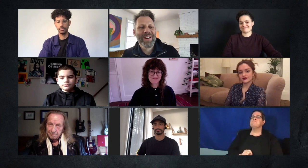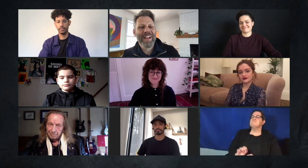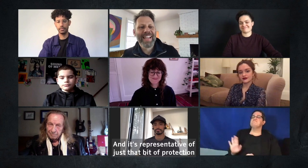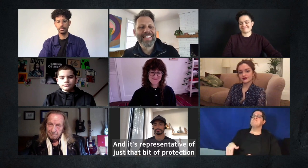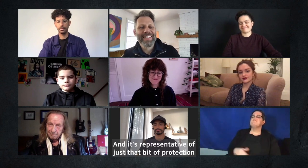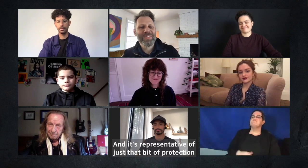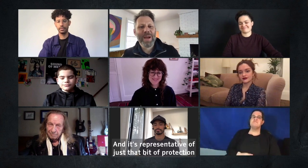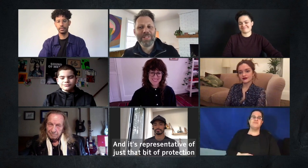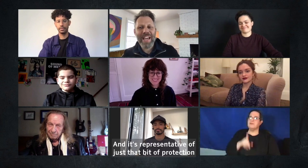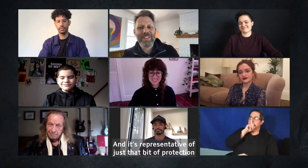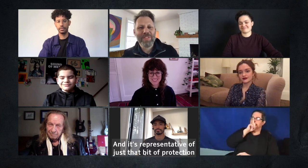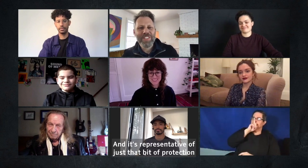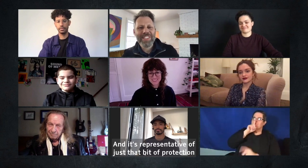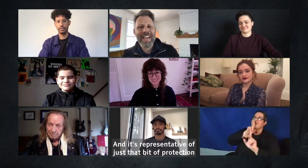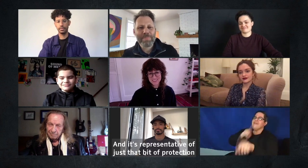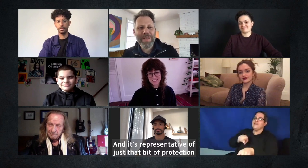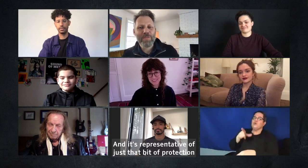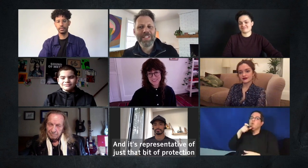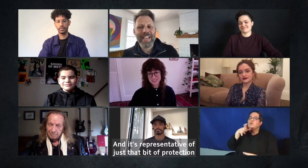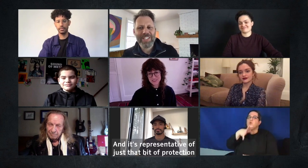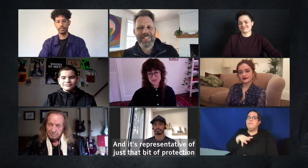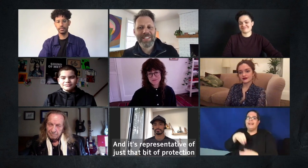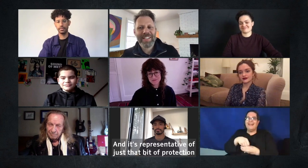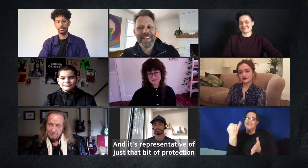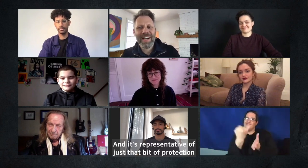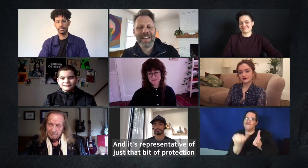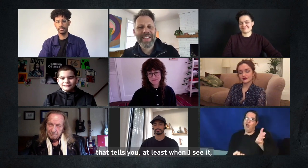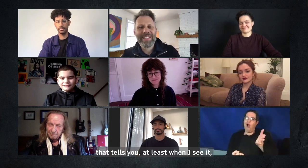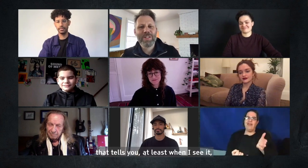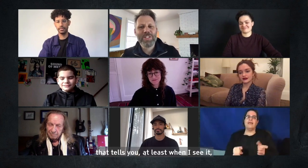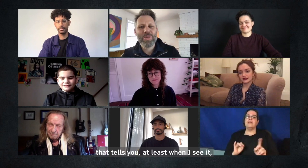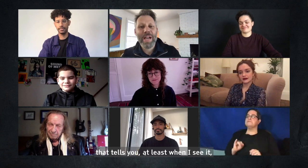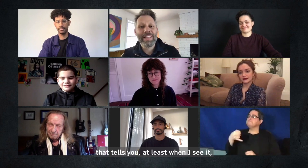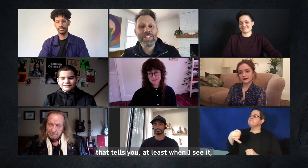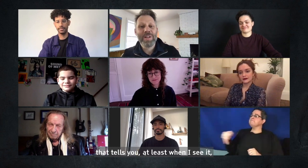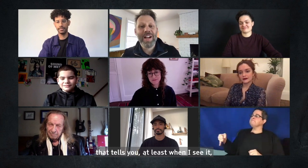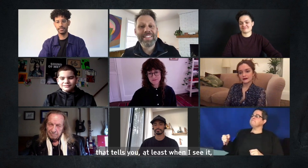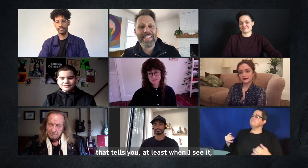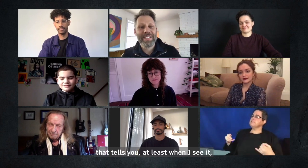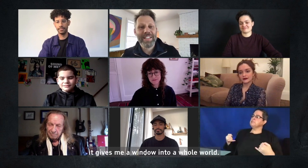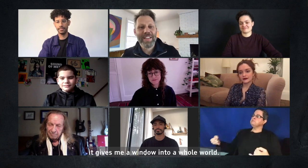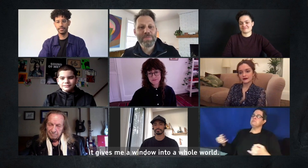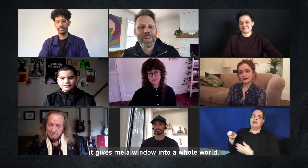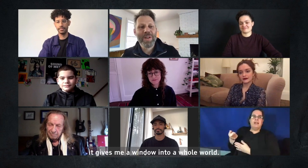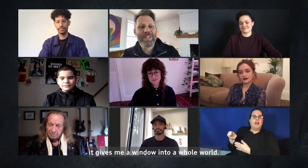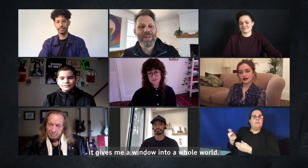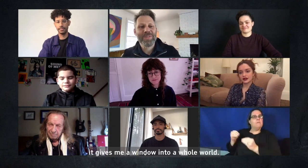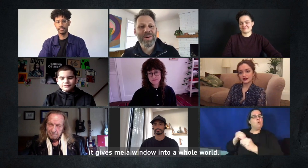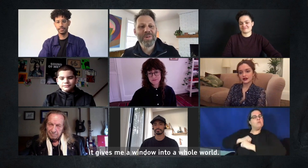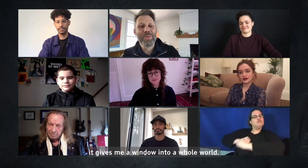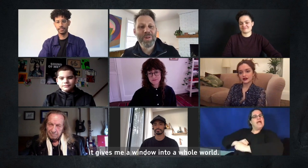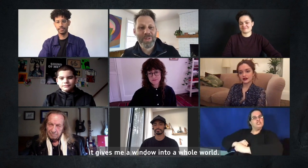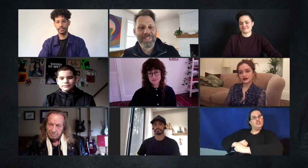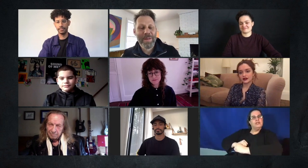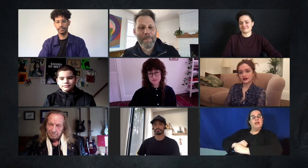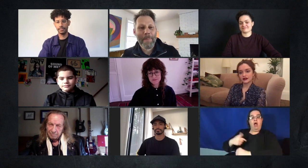You know, and it's representative of just that bit of protection that tells you, at least when I see it, it gives me a window into a